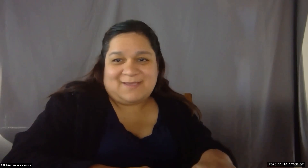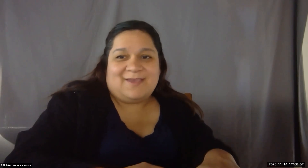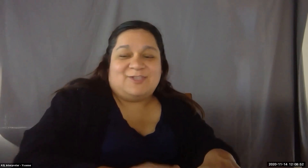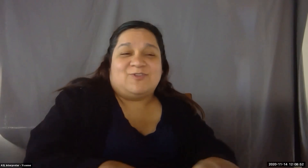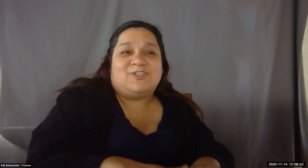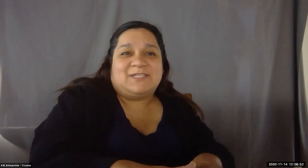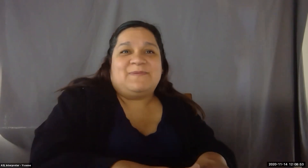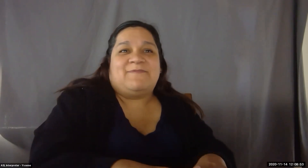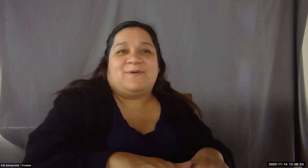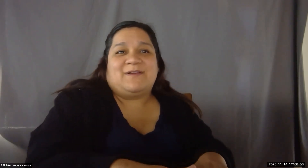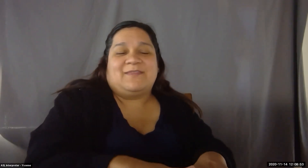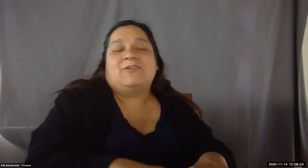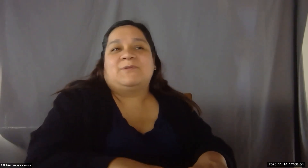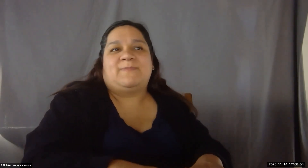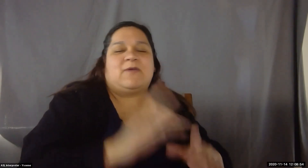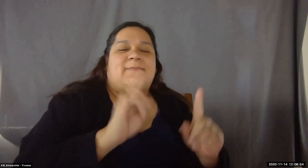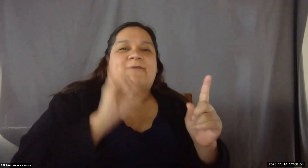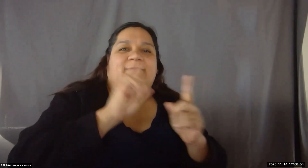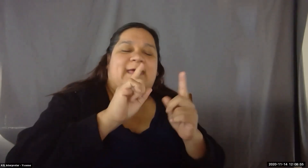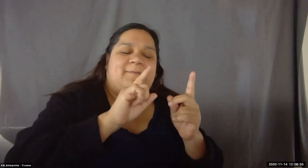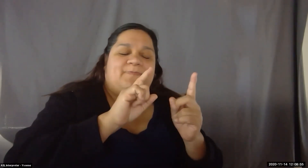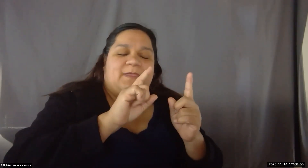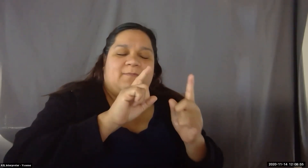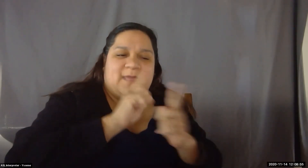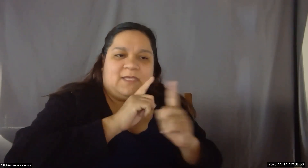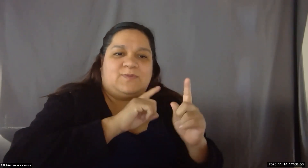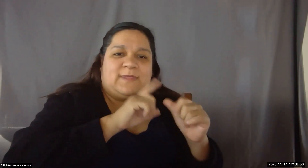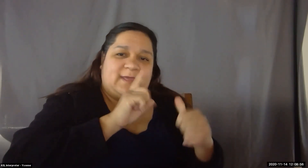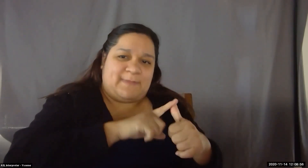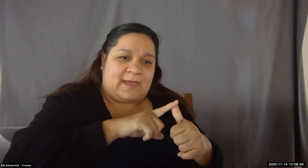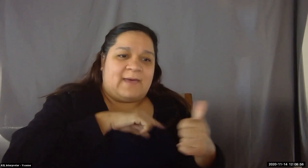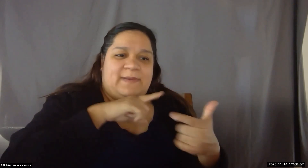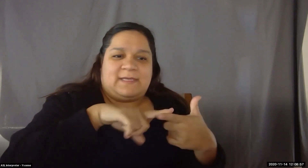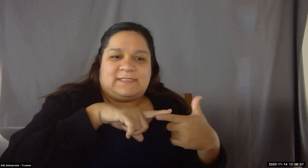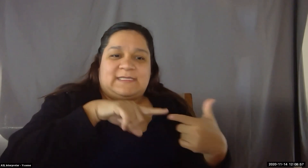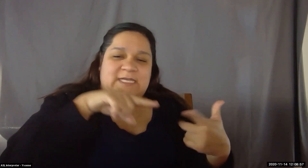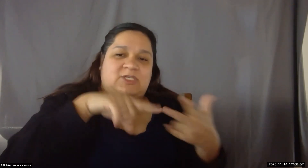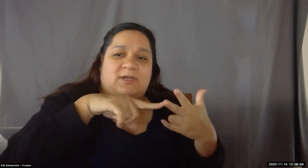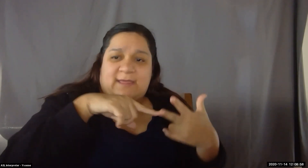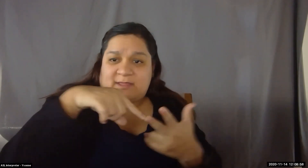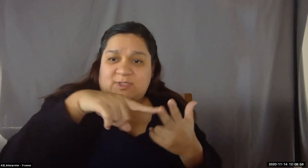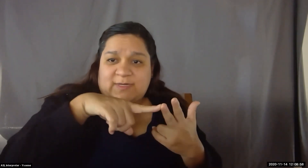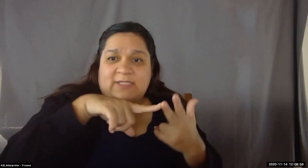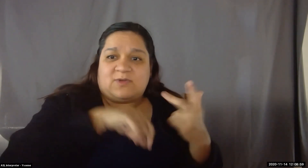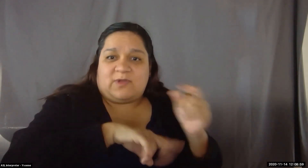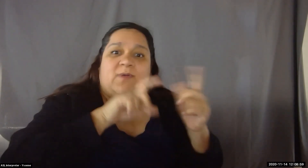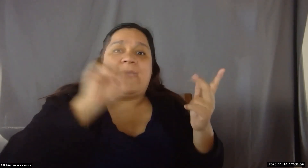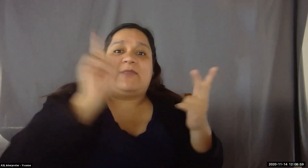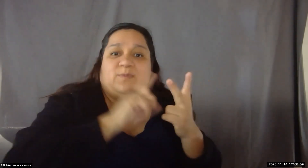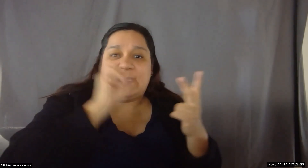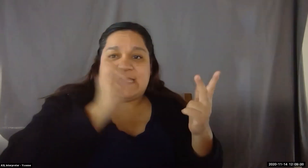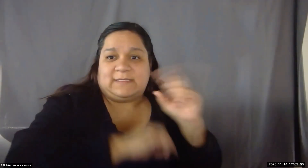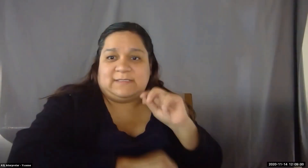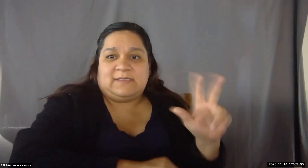campus. So just before, they're supposed to be going back for like meetings with the accompanist, the teacher, and then the student. So they're going